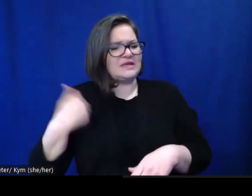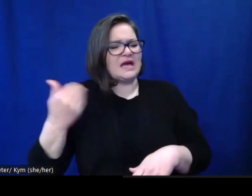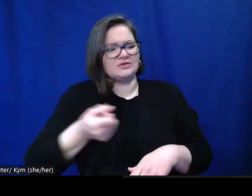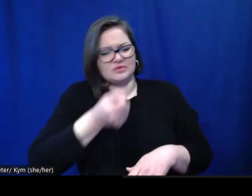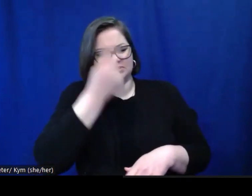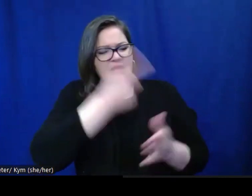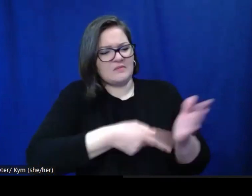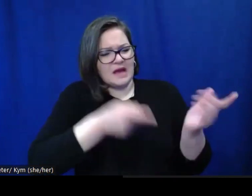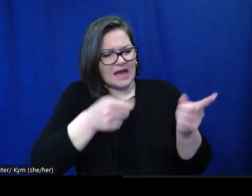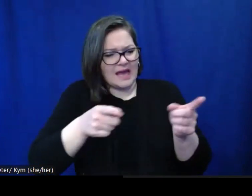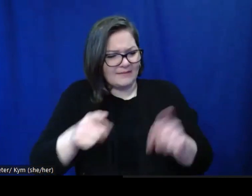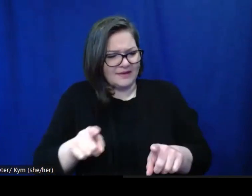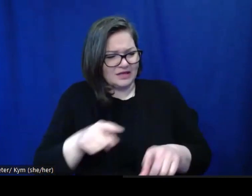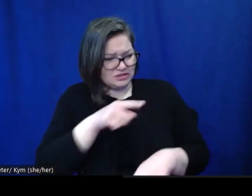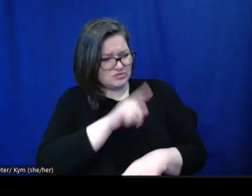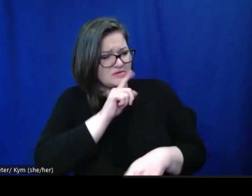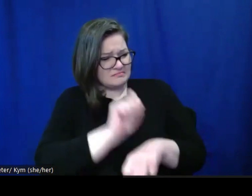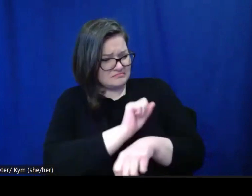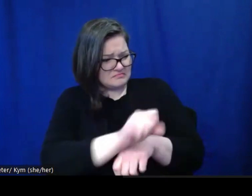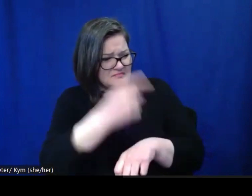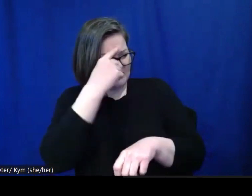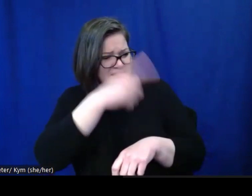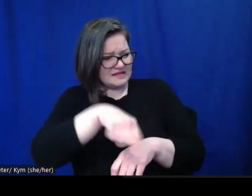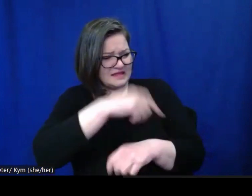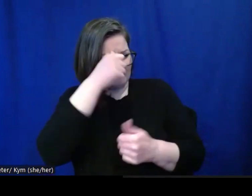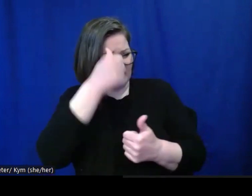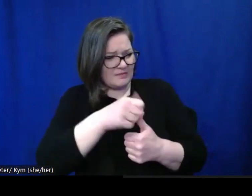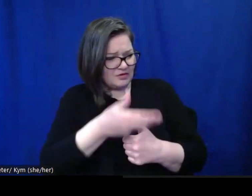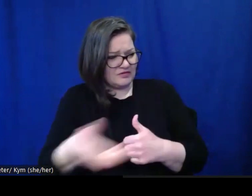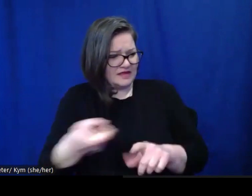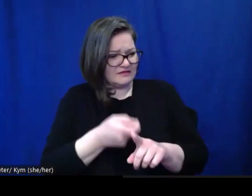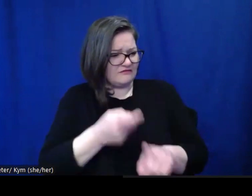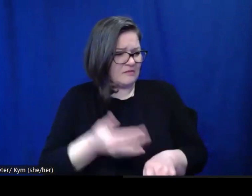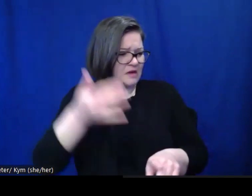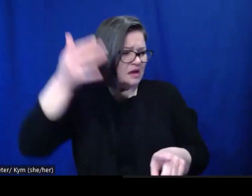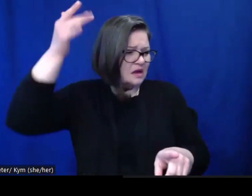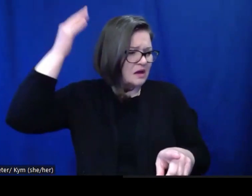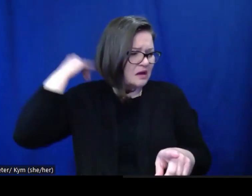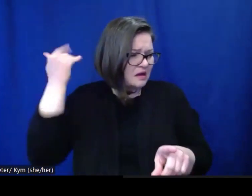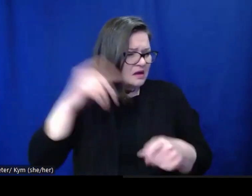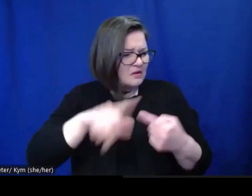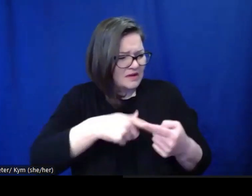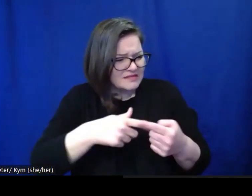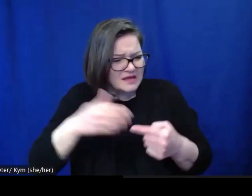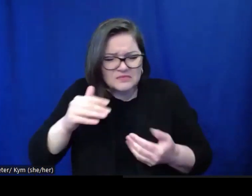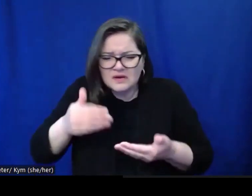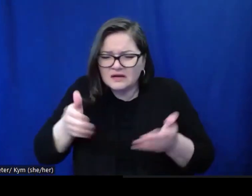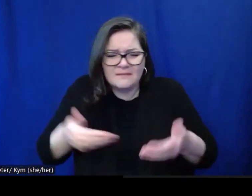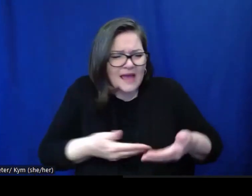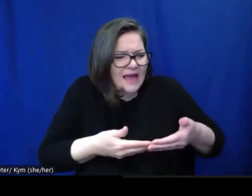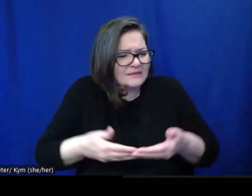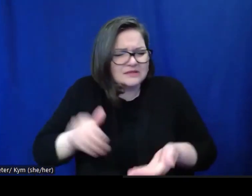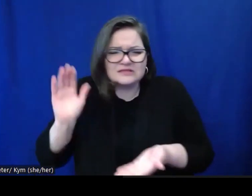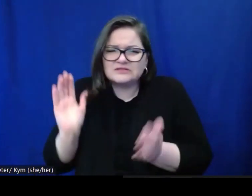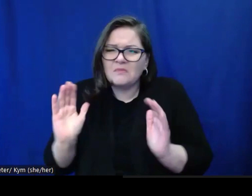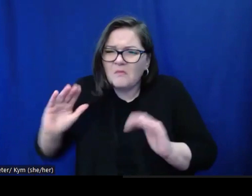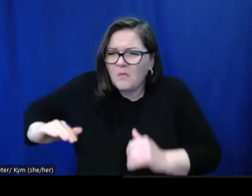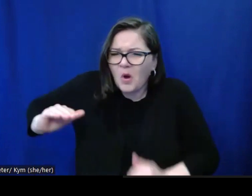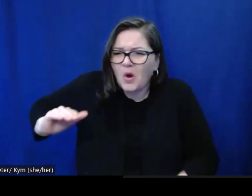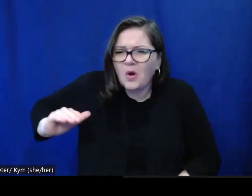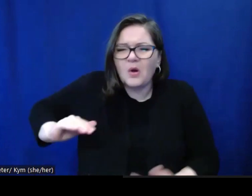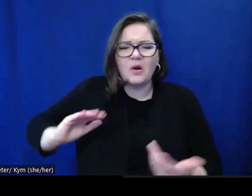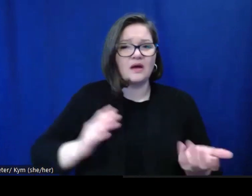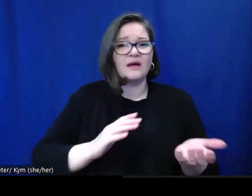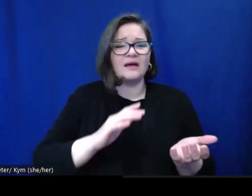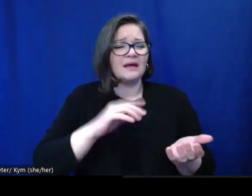Do you really think that they're remembering things from the past? When they were so little. It happened when